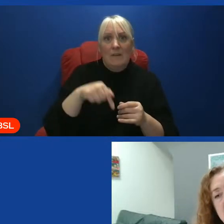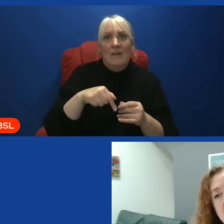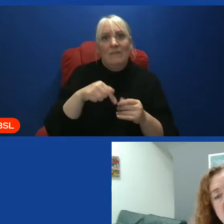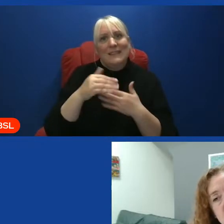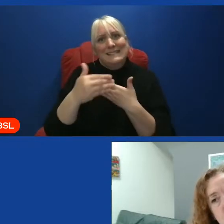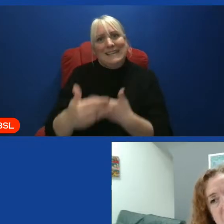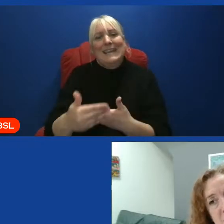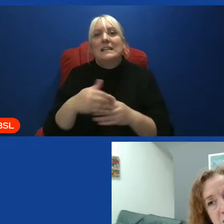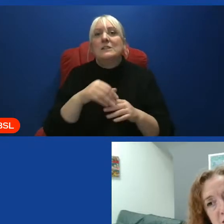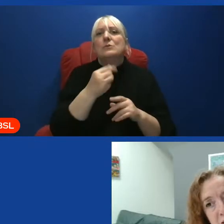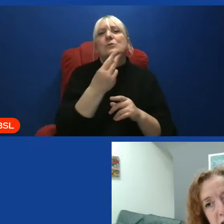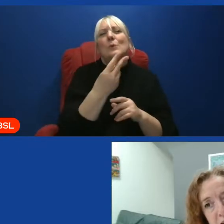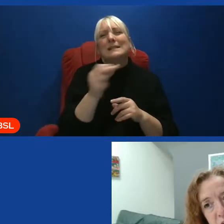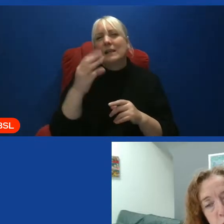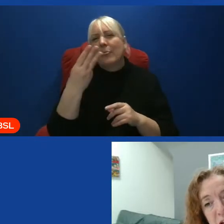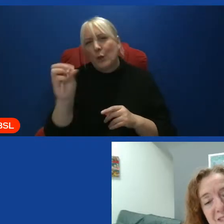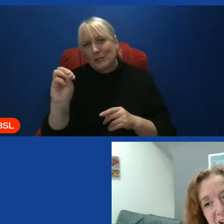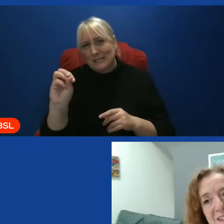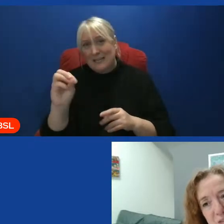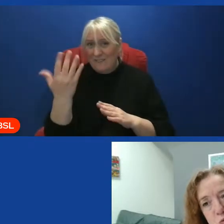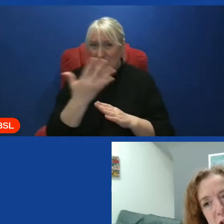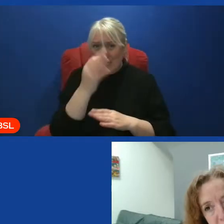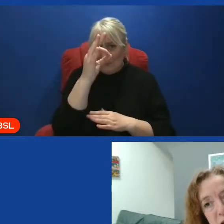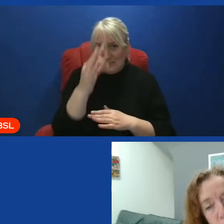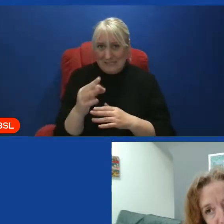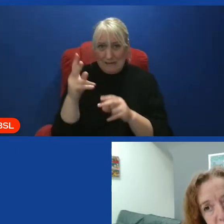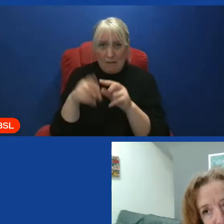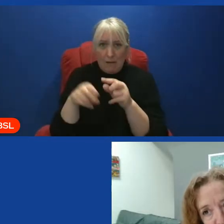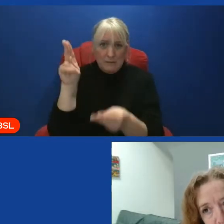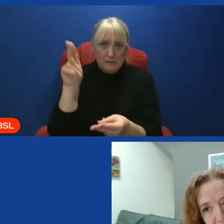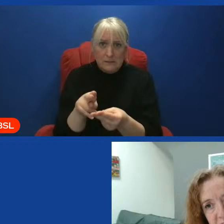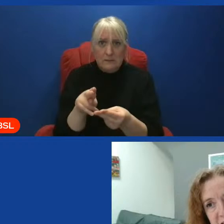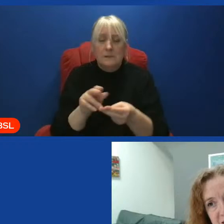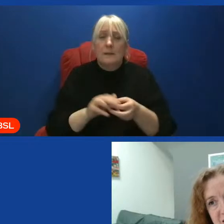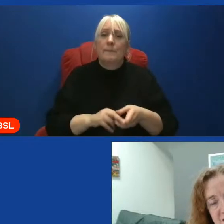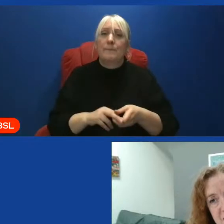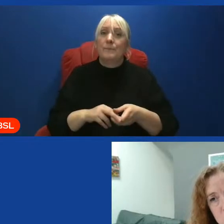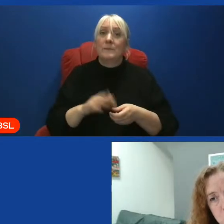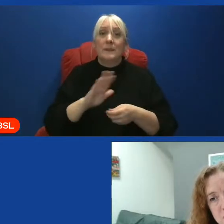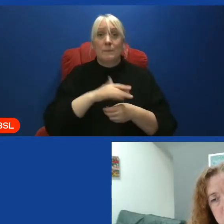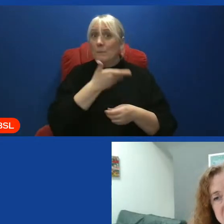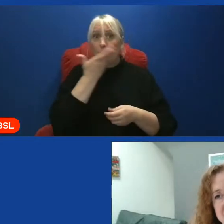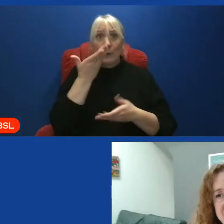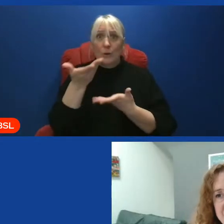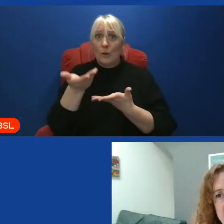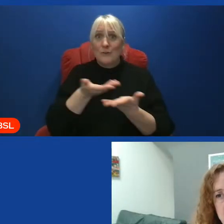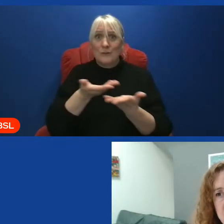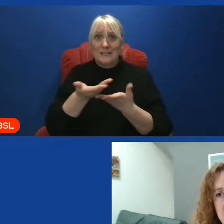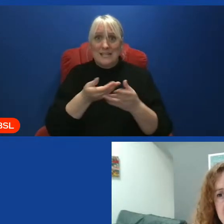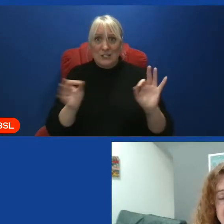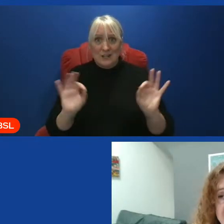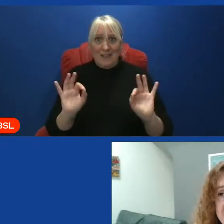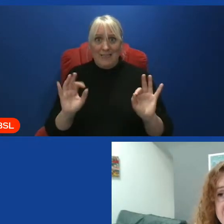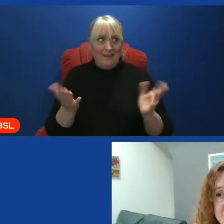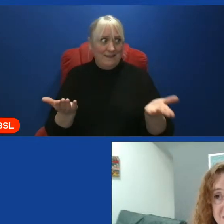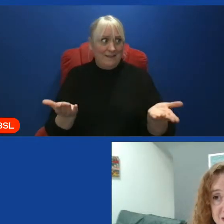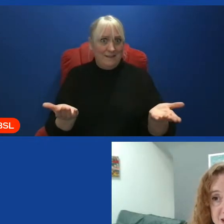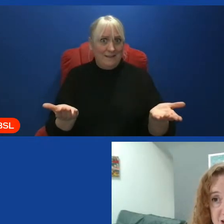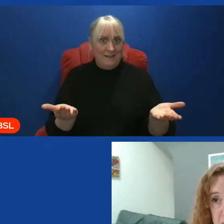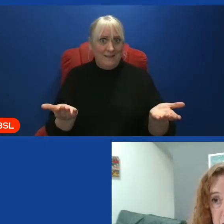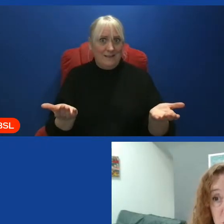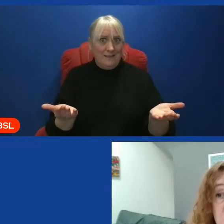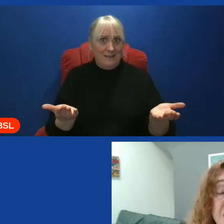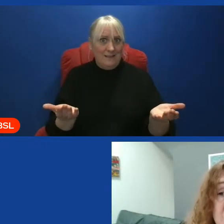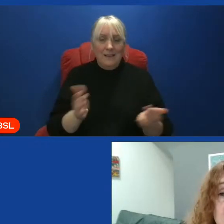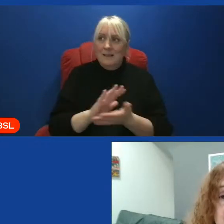cut. So we are, because there hasn't really been consultation about any of this, we're in the business now of saying to